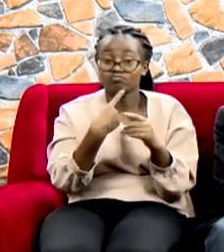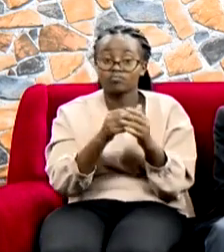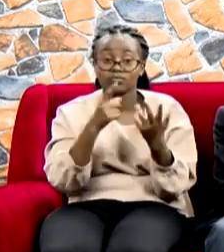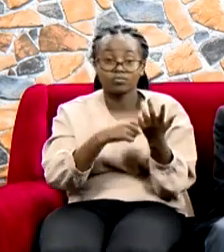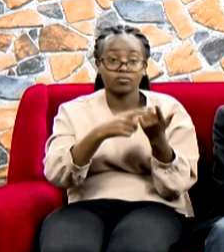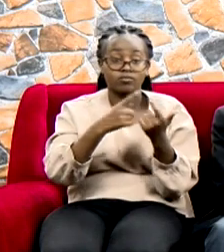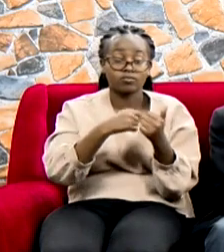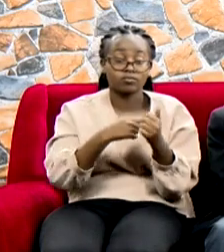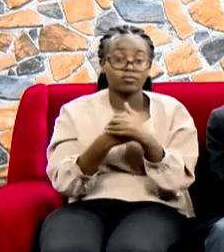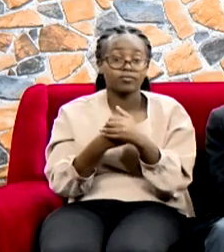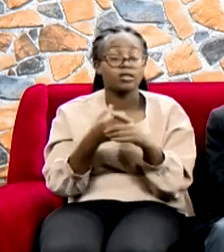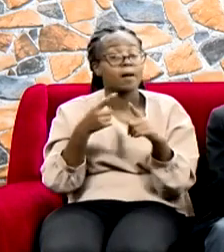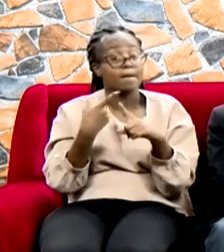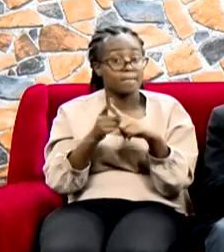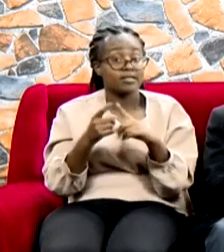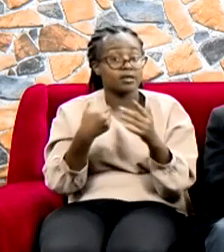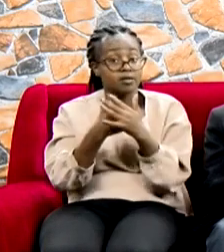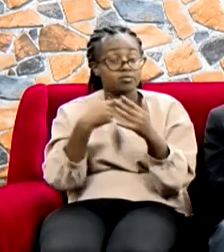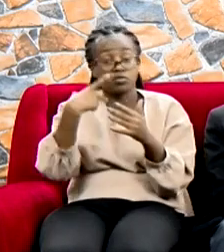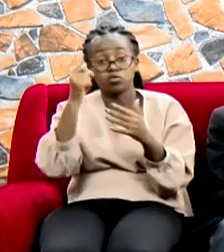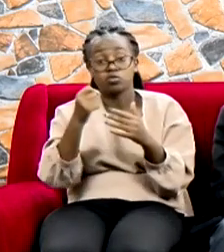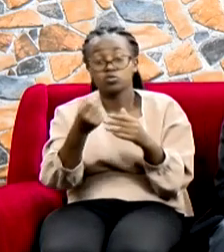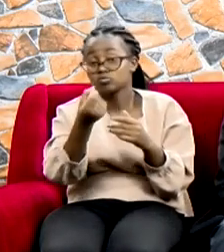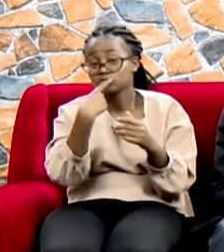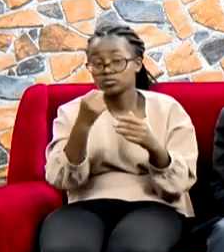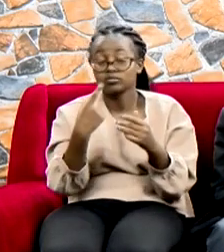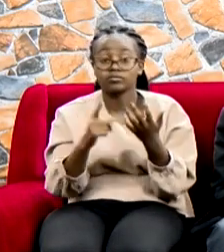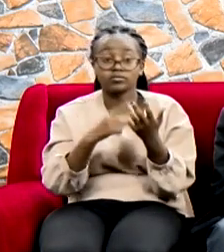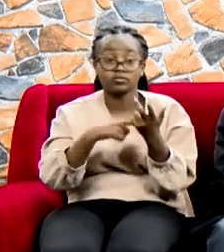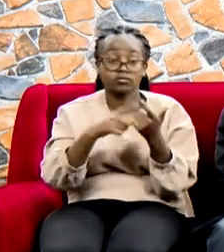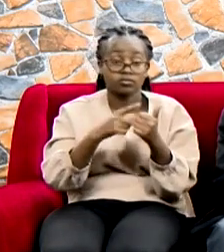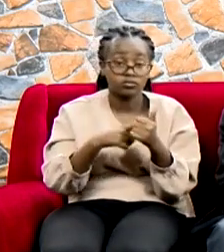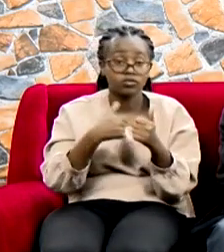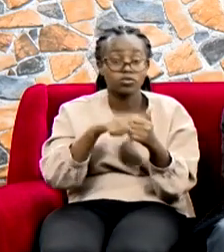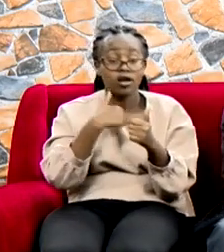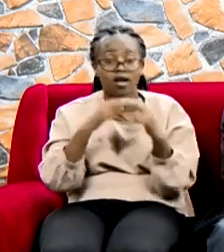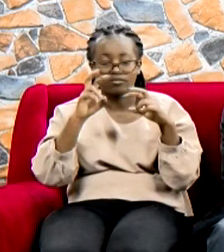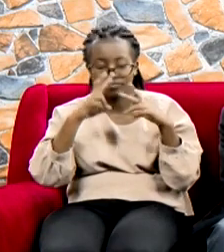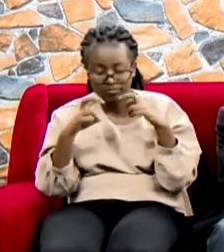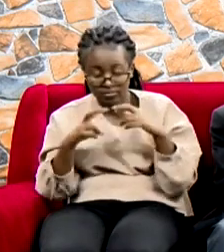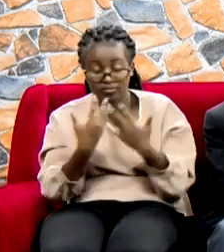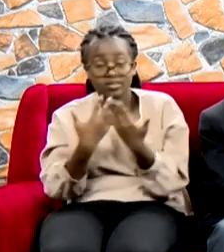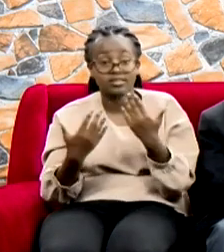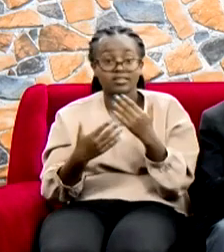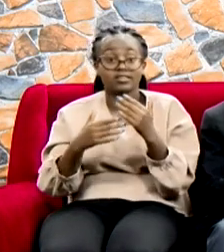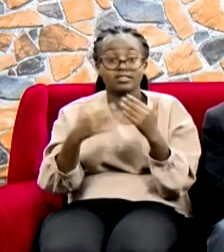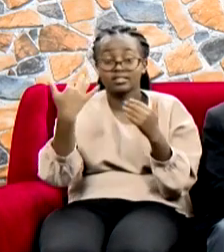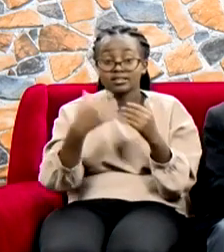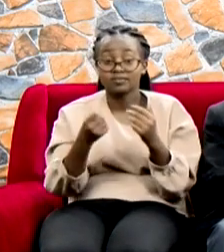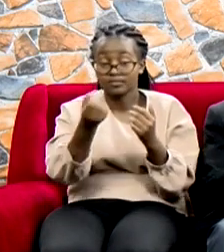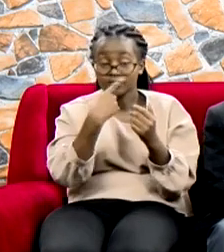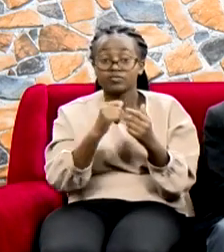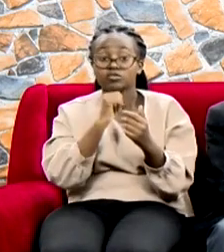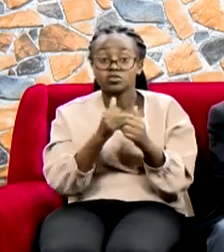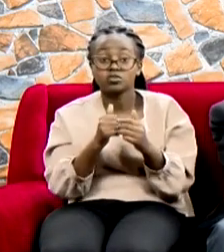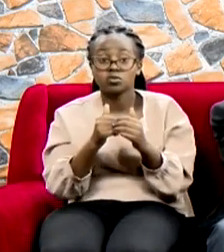manual. Okay. But then, before you go to diagnostic statistical manual, we have assessment tools. Diagnostic statistical manual is